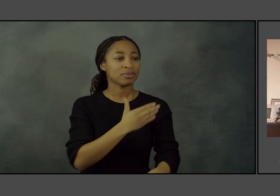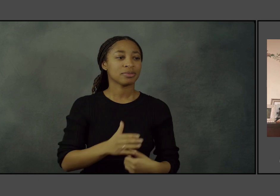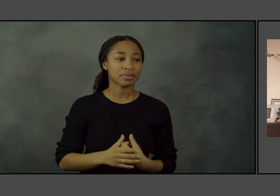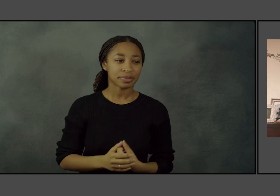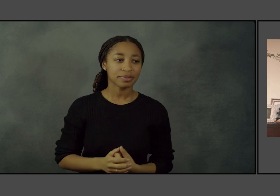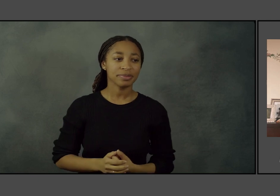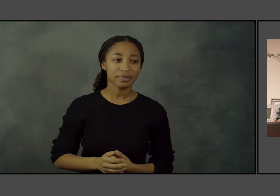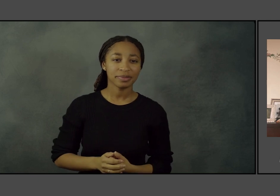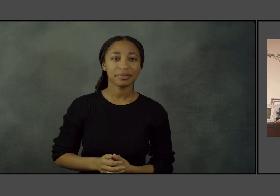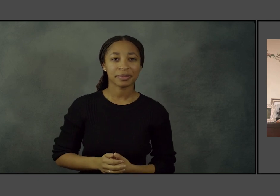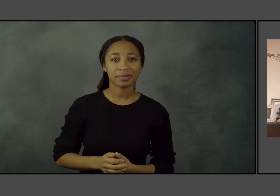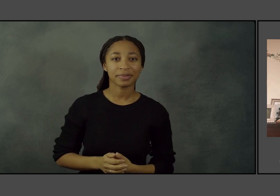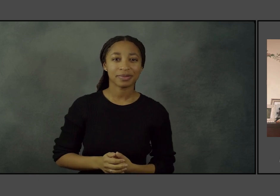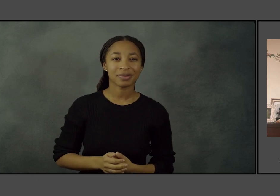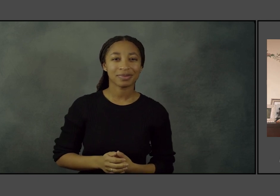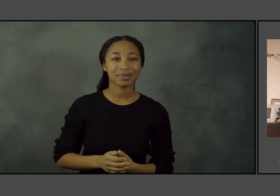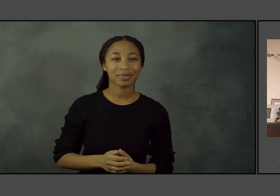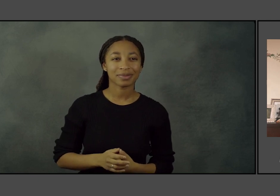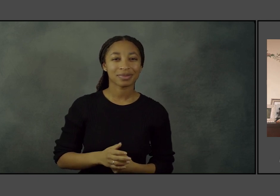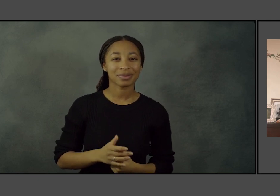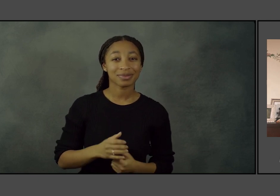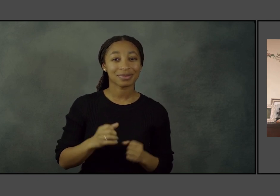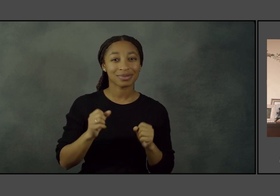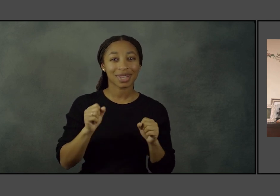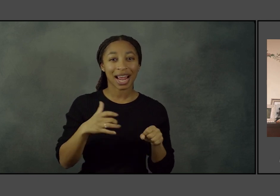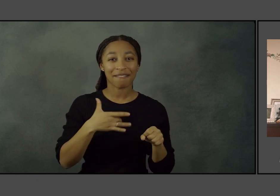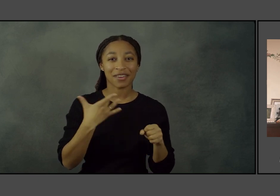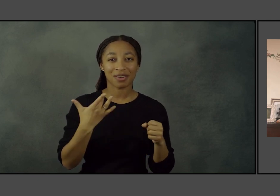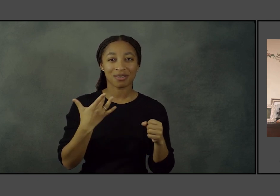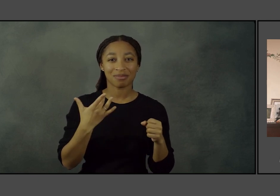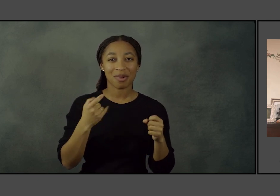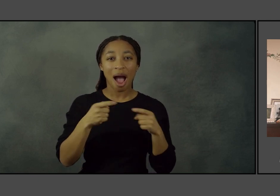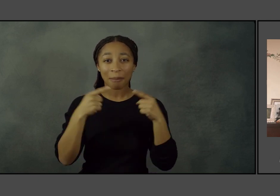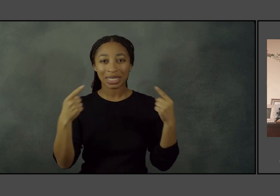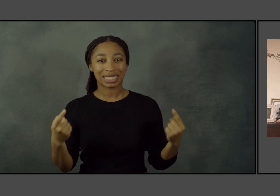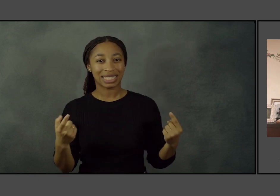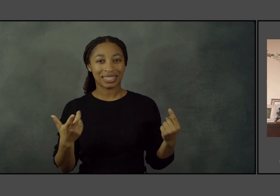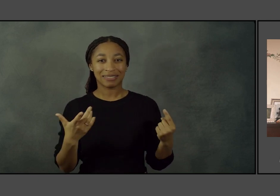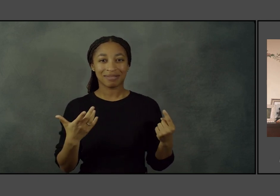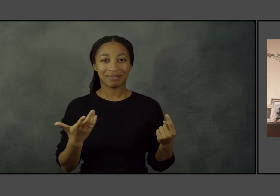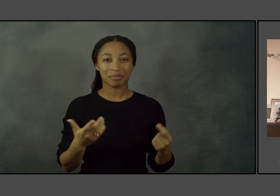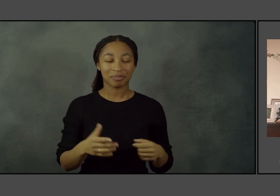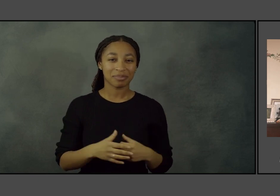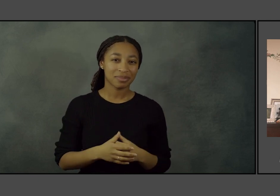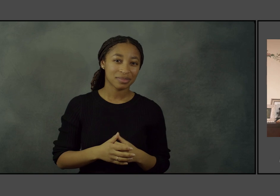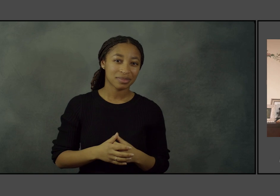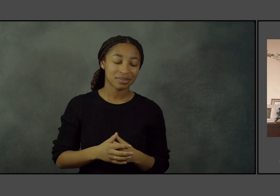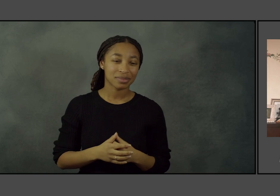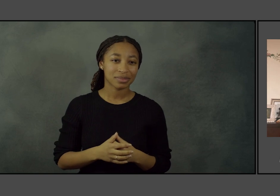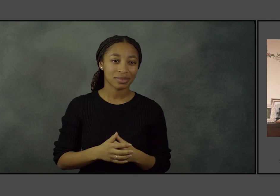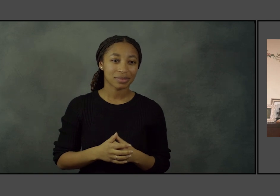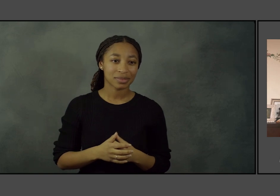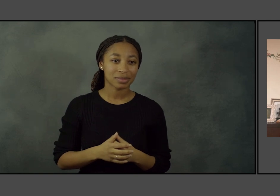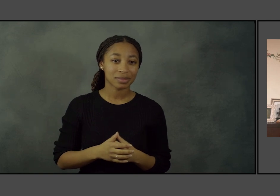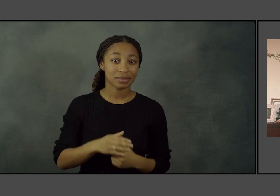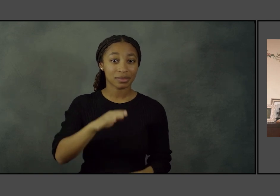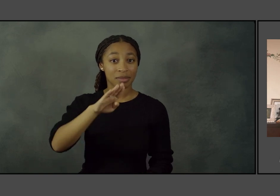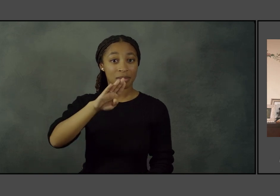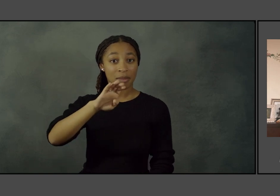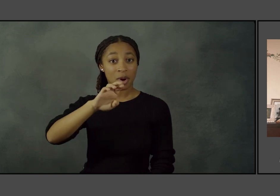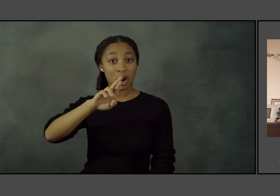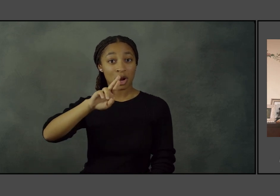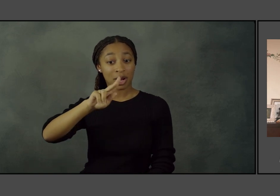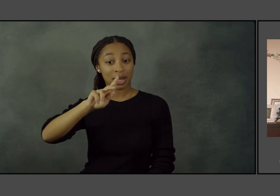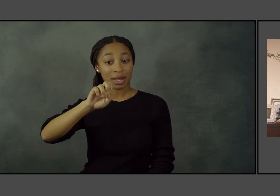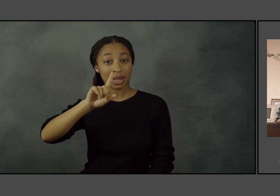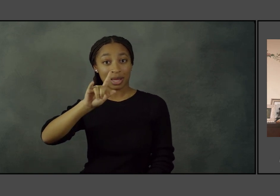it does feel a bit contradictory in that way. And I think at Berklee there's so many international students, and